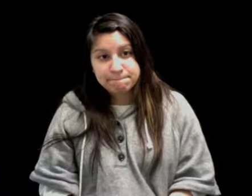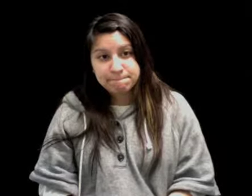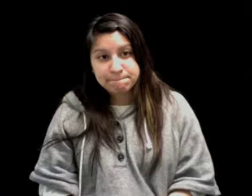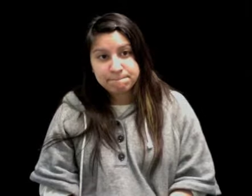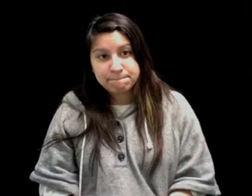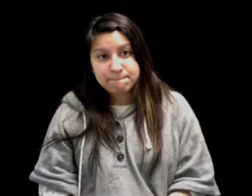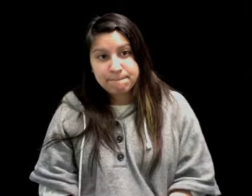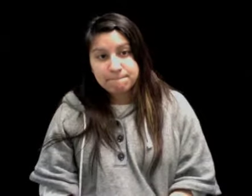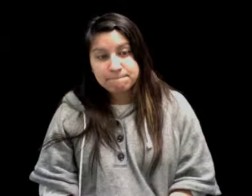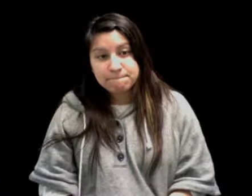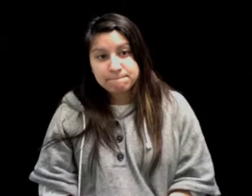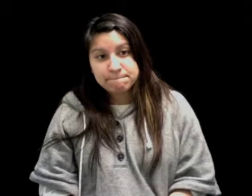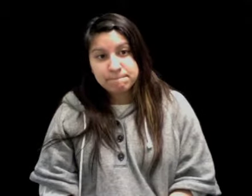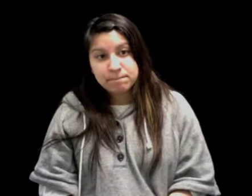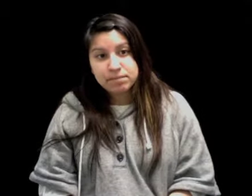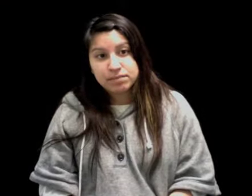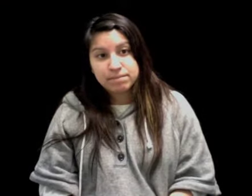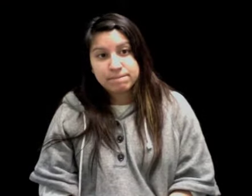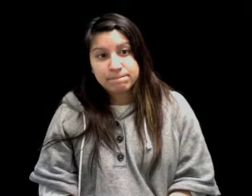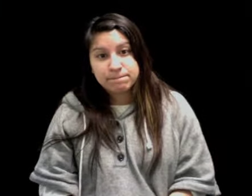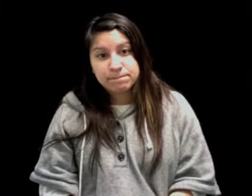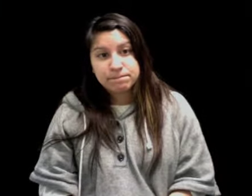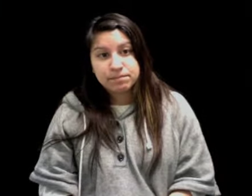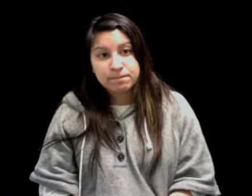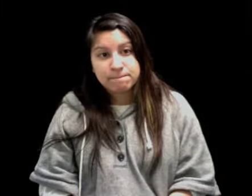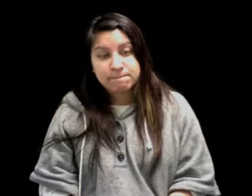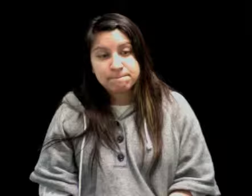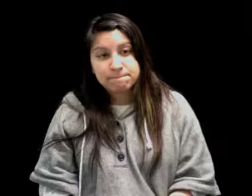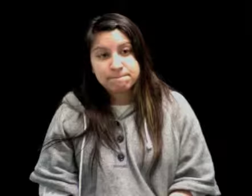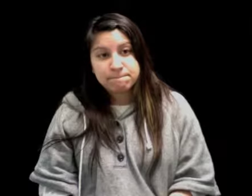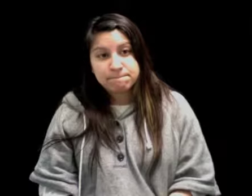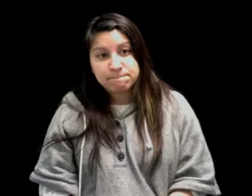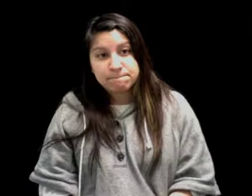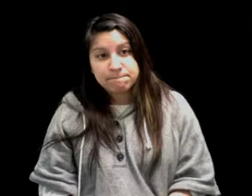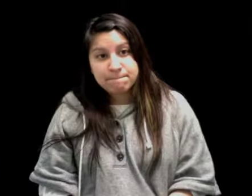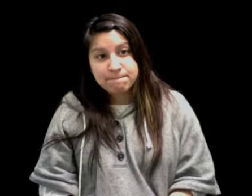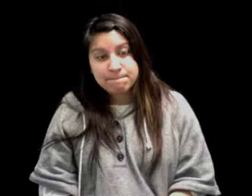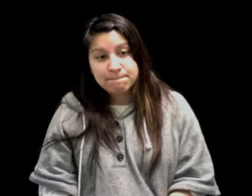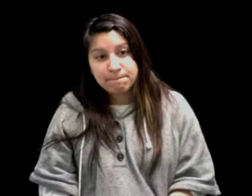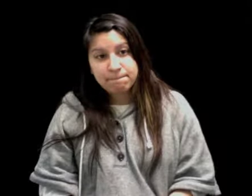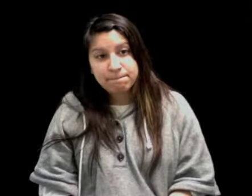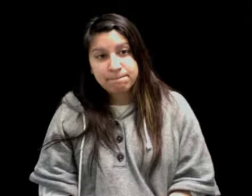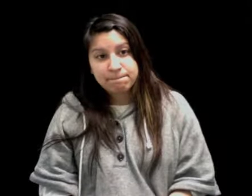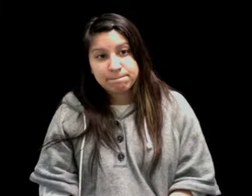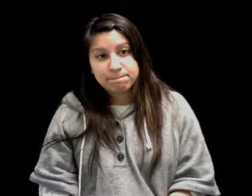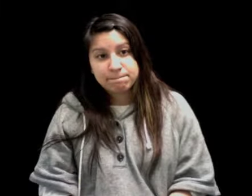closeness whenever that's necessary. Boundaries help us to have an identity of our own.